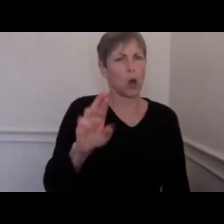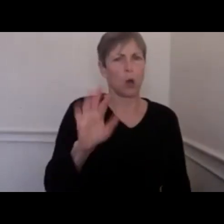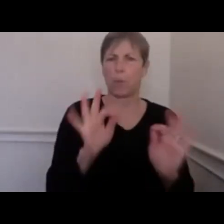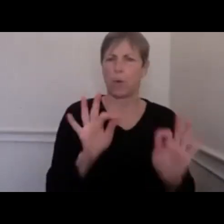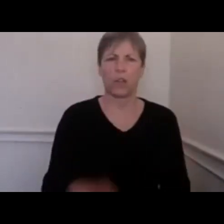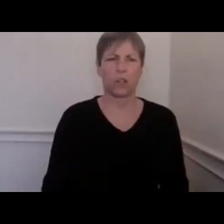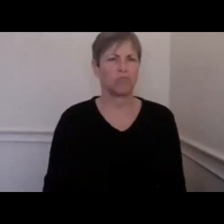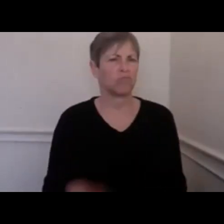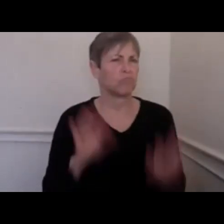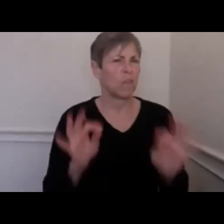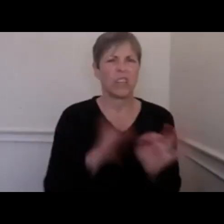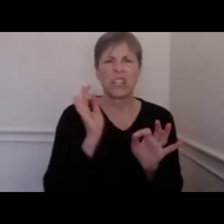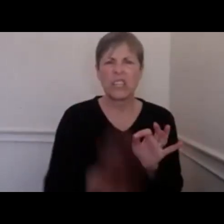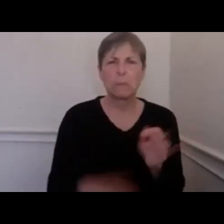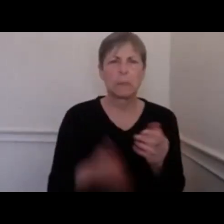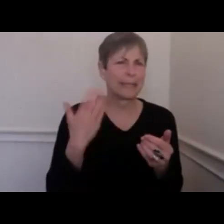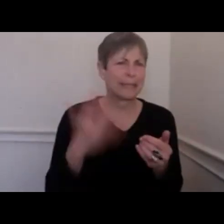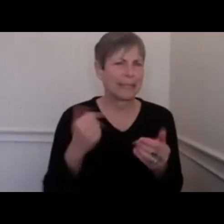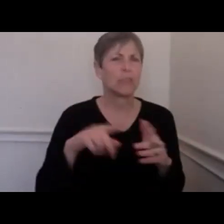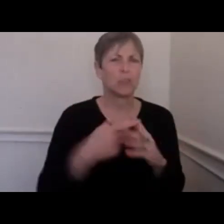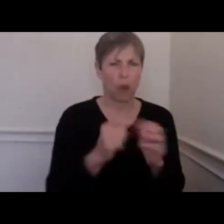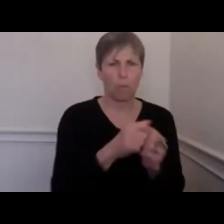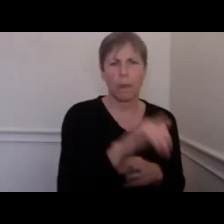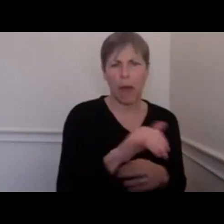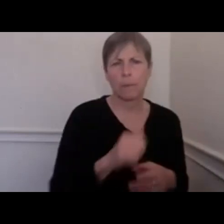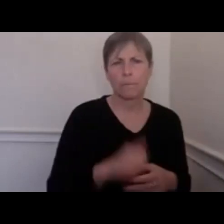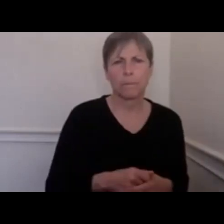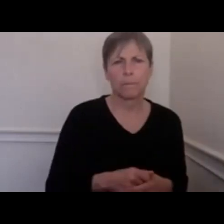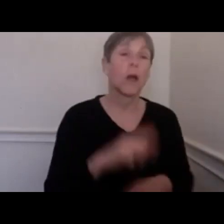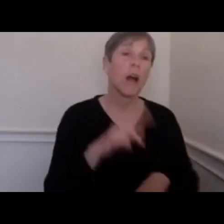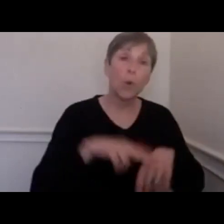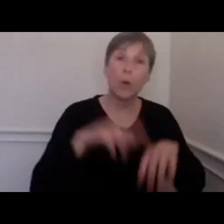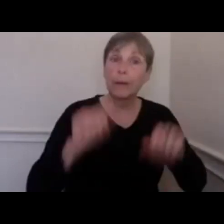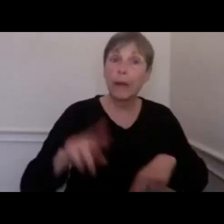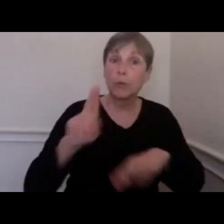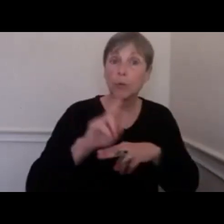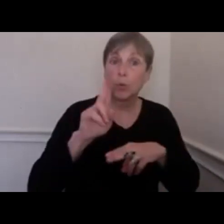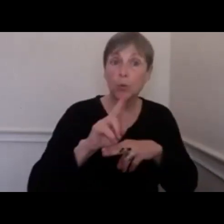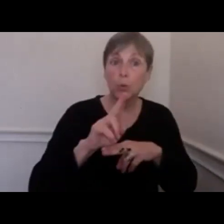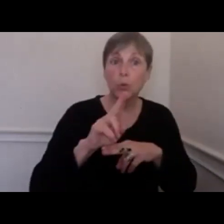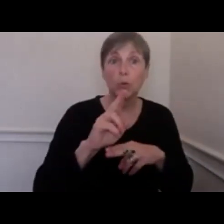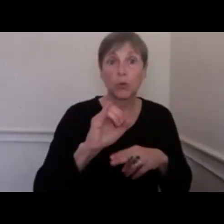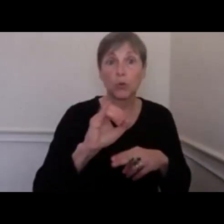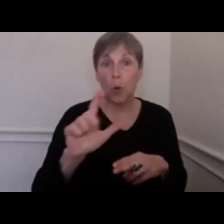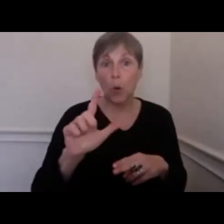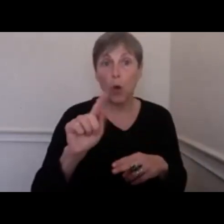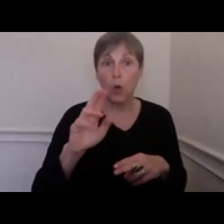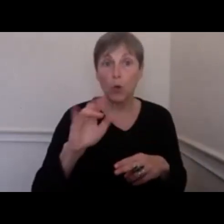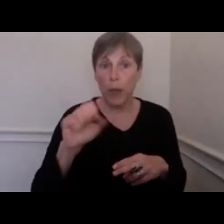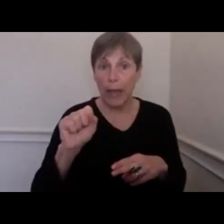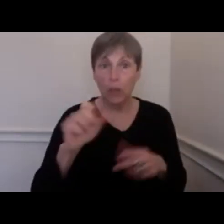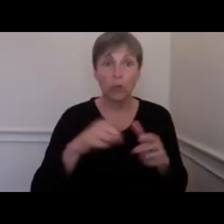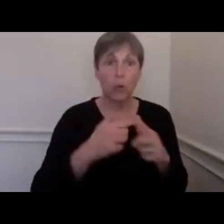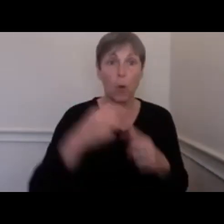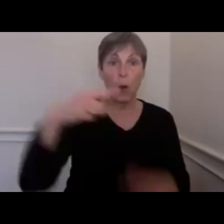go ahead and start in those. You can also, of course, start in cell trays and or peat pots